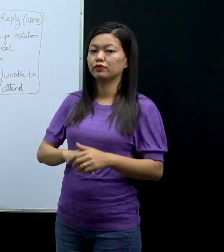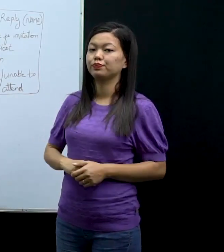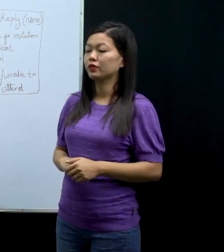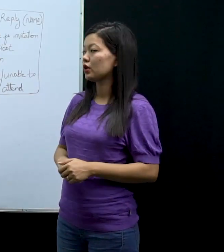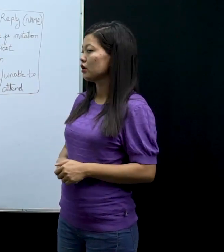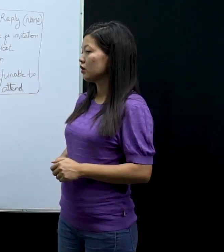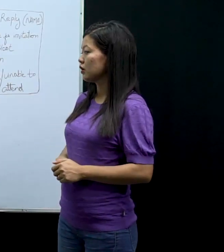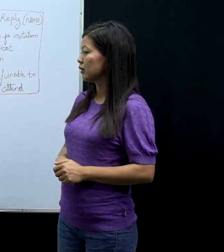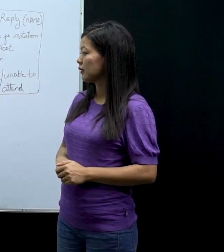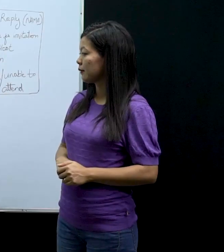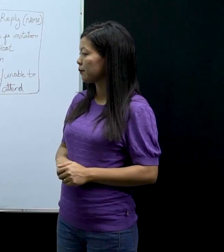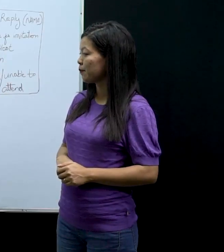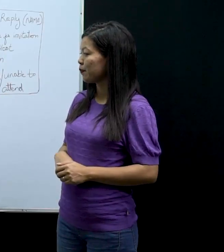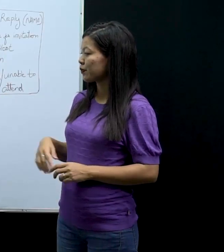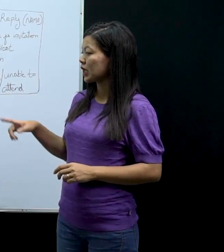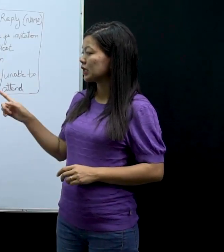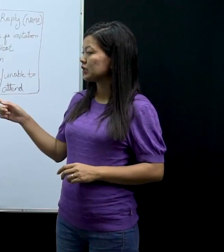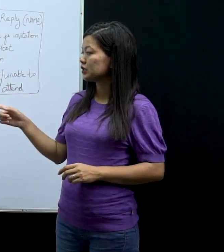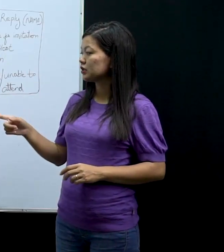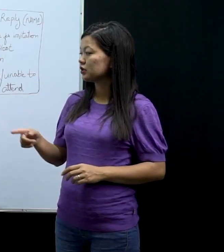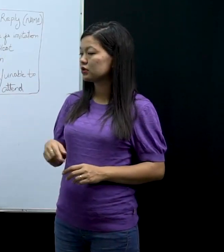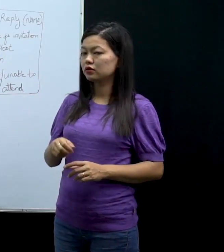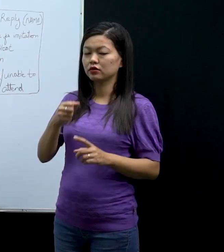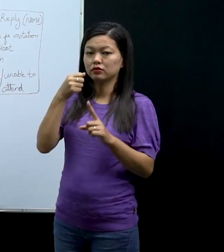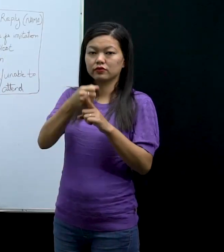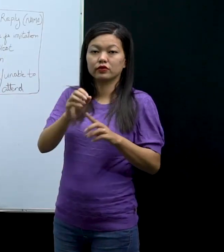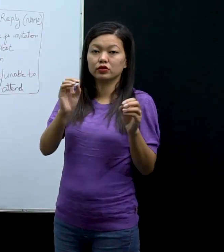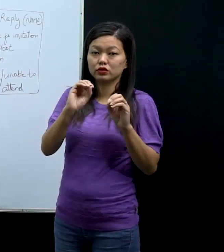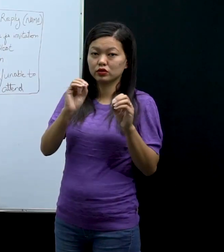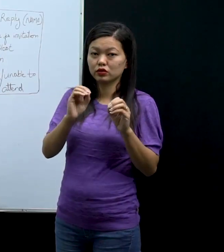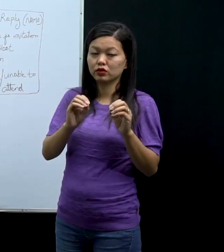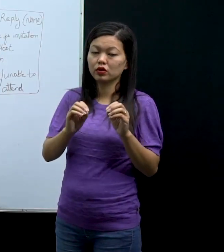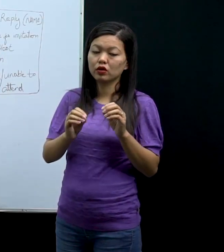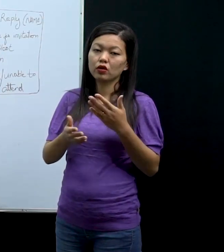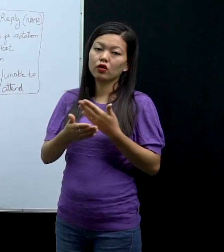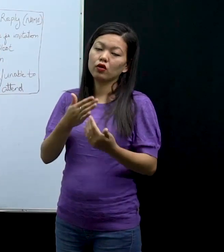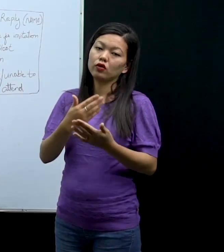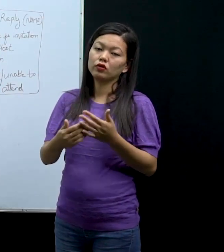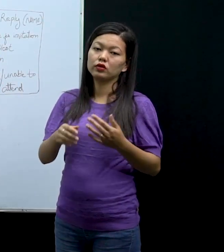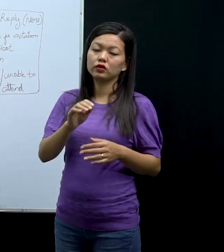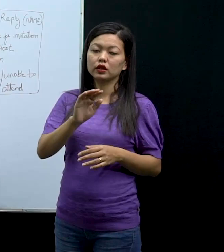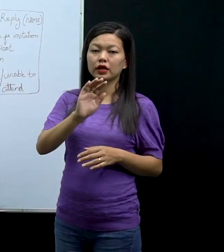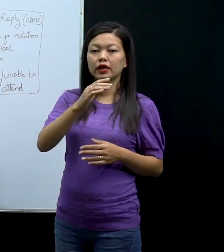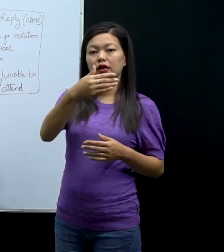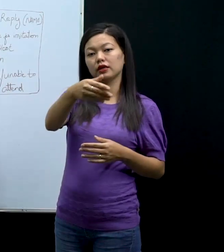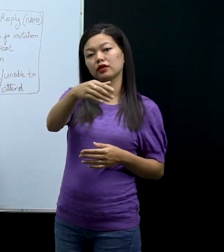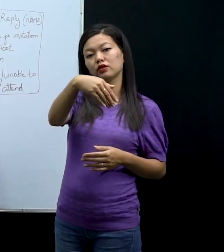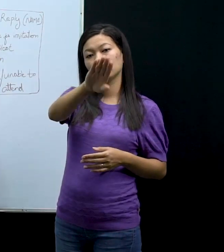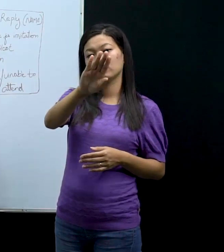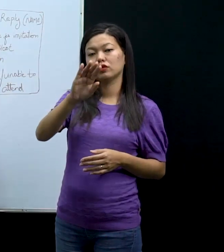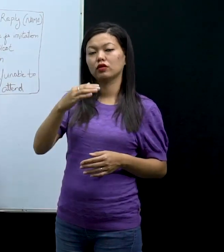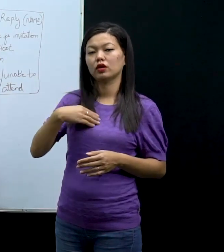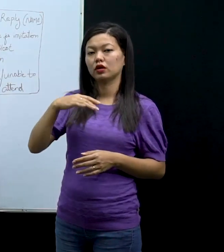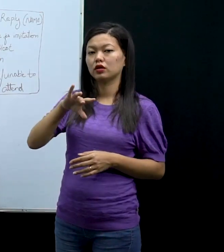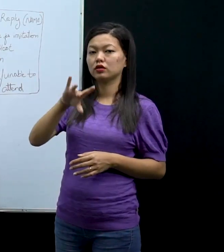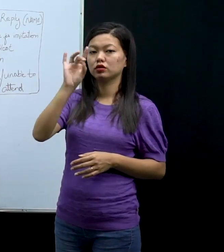optional yesterday. I want you to remember that this can be optional, but the other card you have already seen, so I'm giving you the